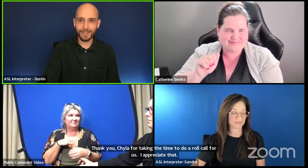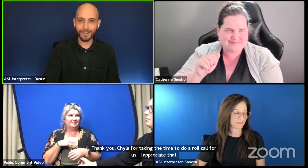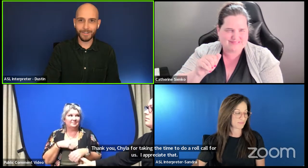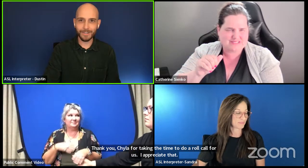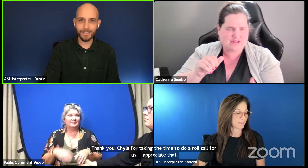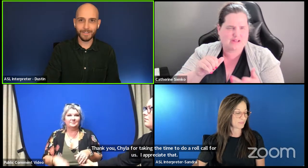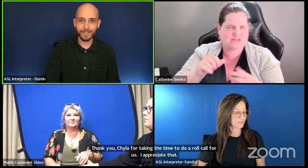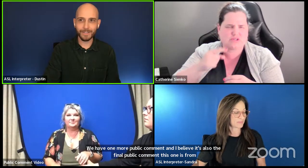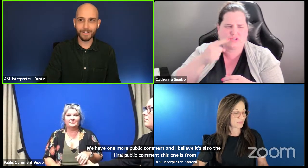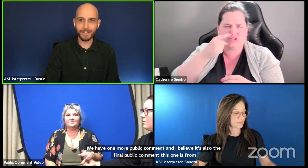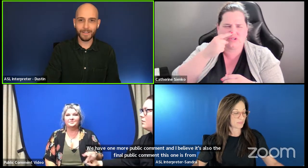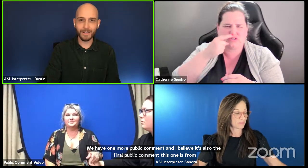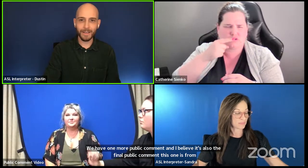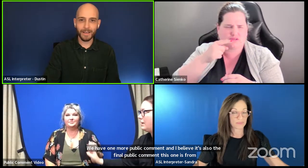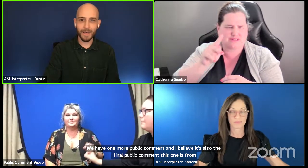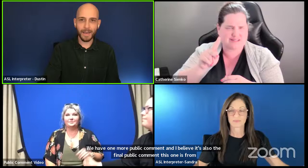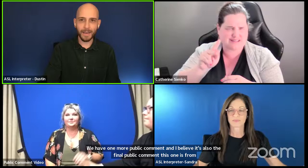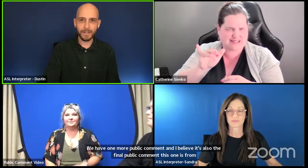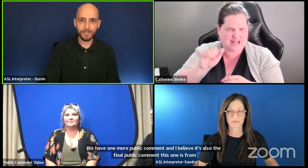Hi, Kira.